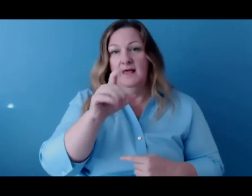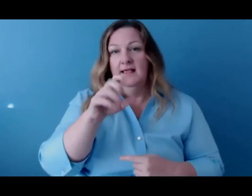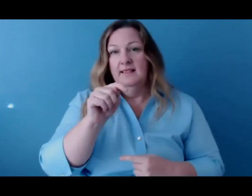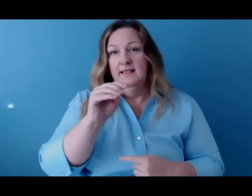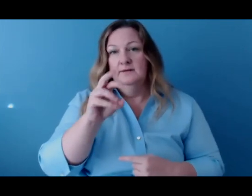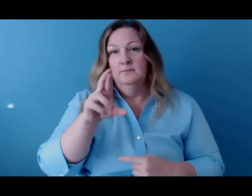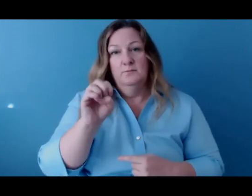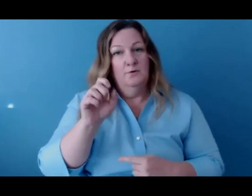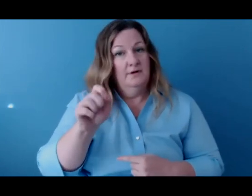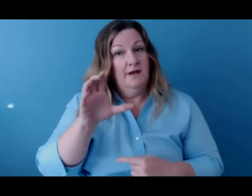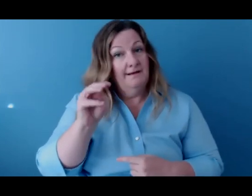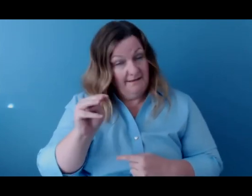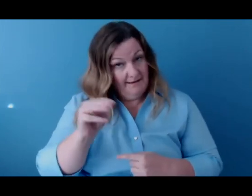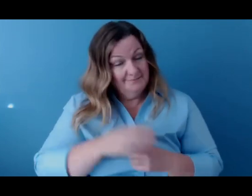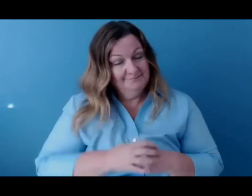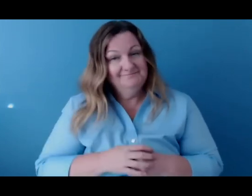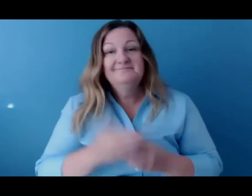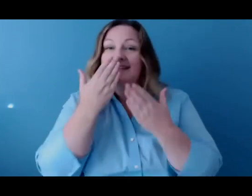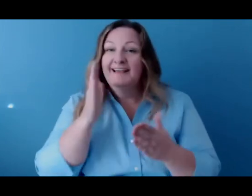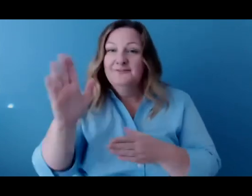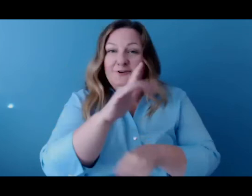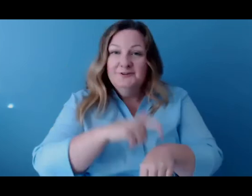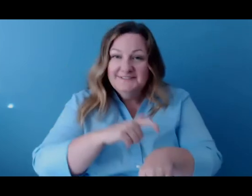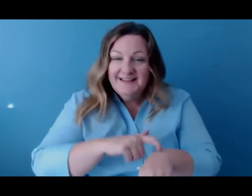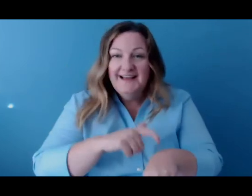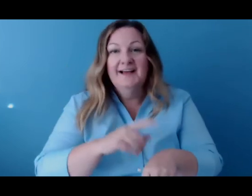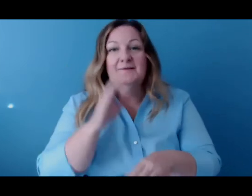team@electmore.com. So with that, thank you all for your time this afternoon.